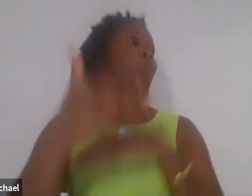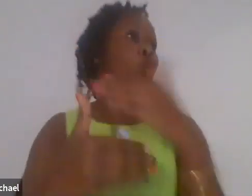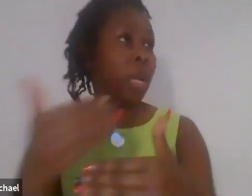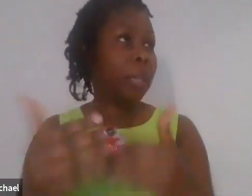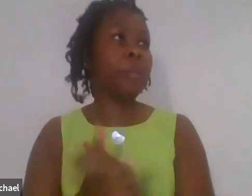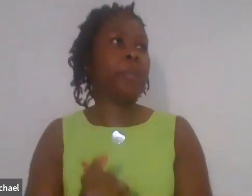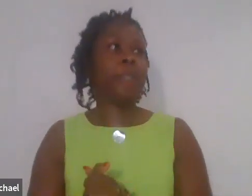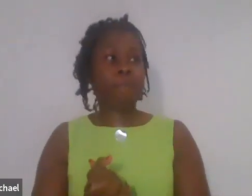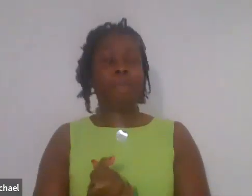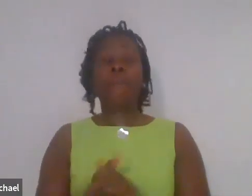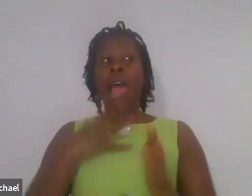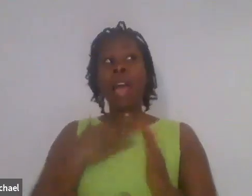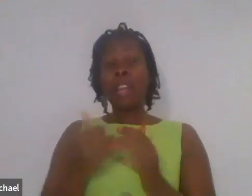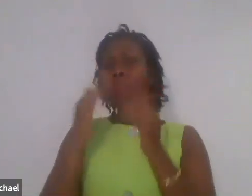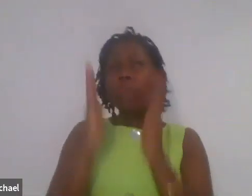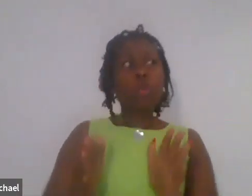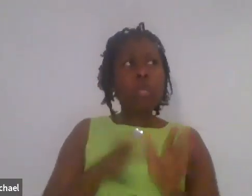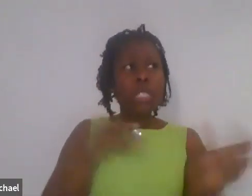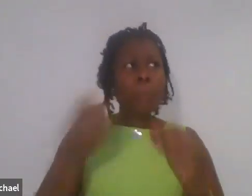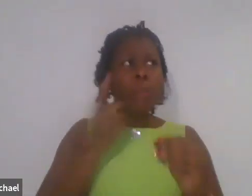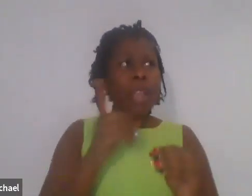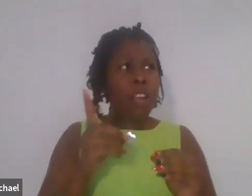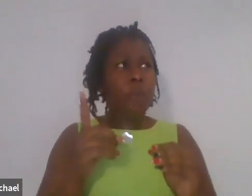commitment, I kept going. And persons with disability